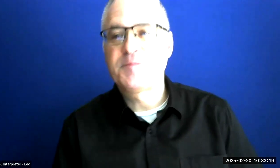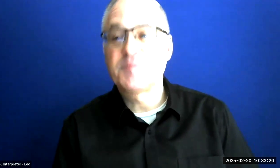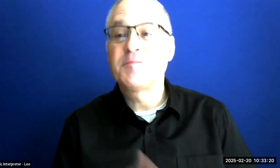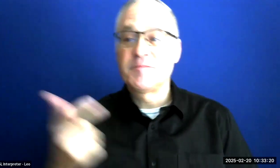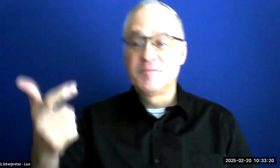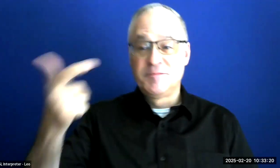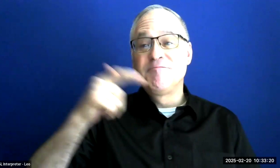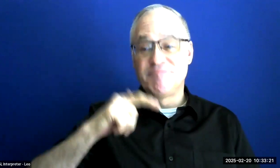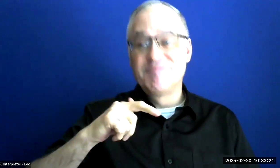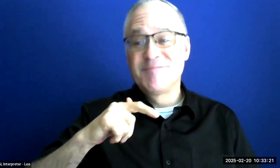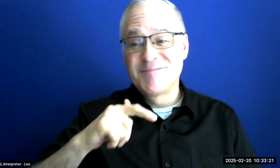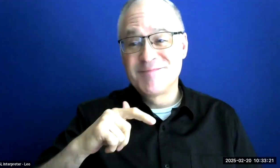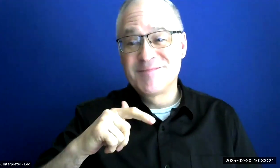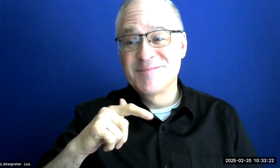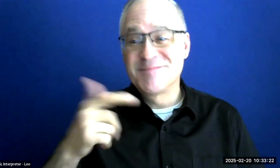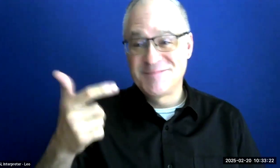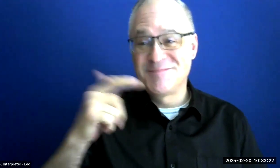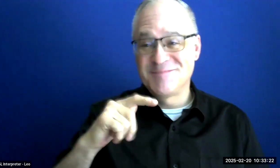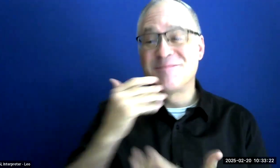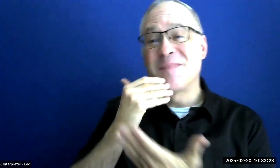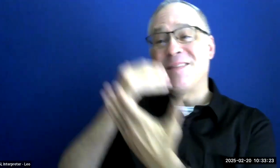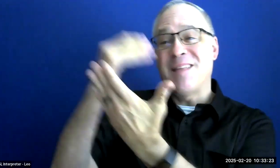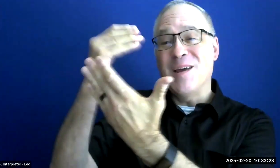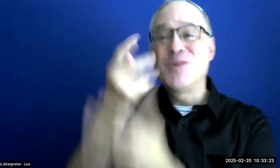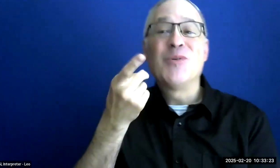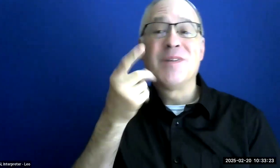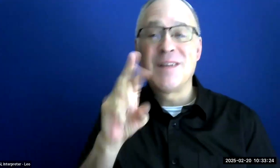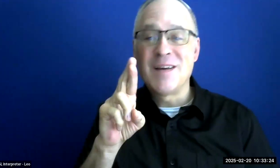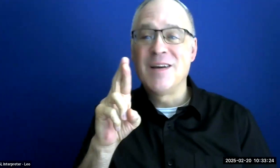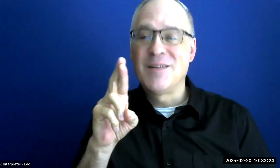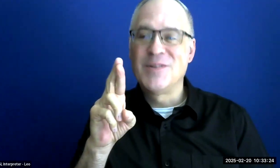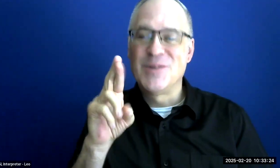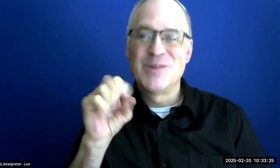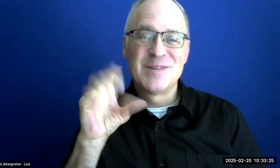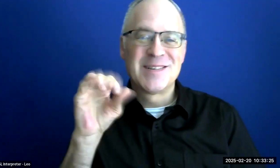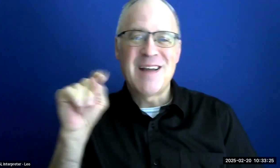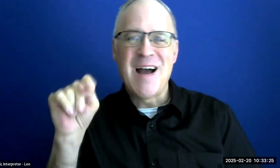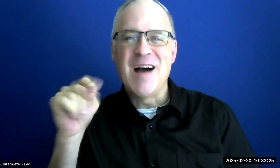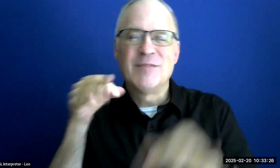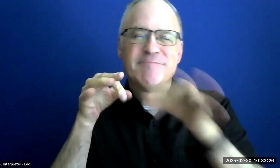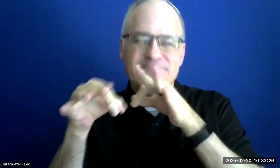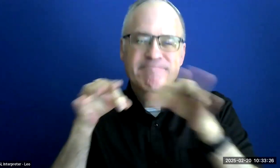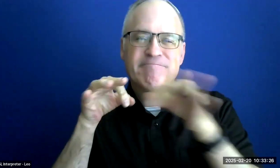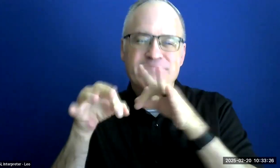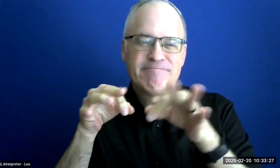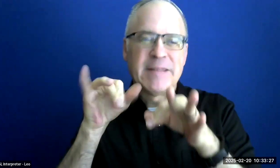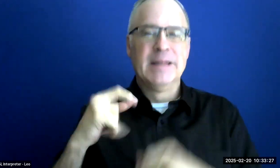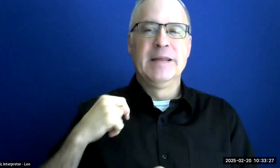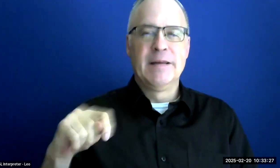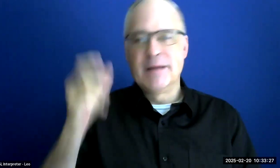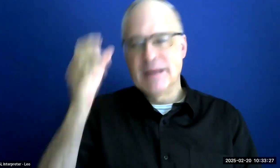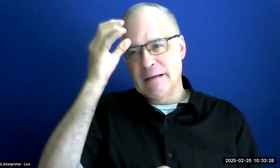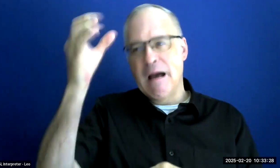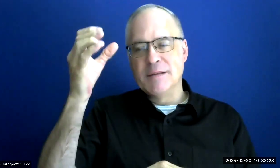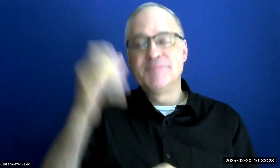Thank you, Dr. Scott, for sharing this theological understanding of regionalization. Now, after we elected